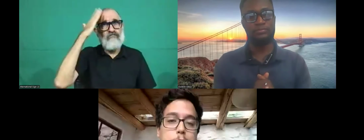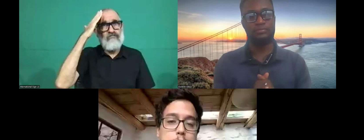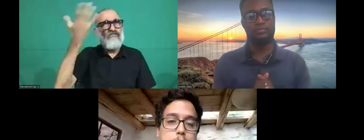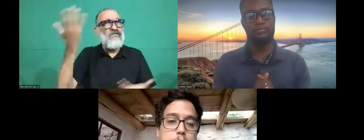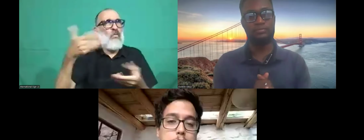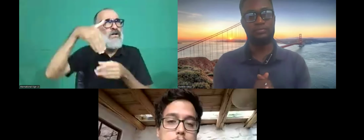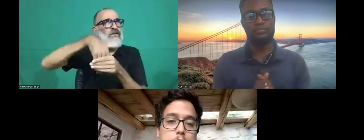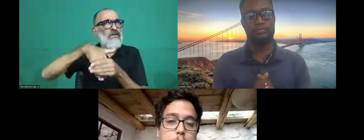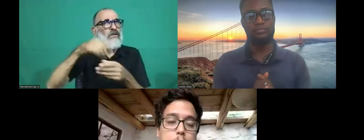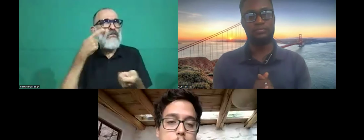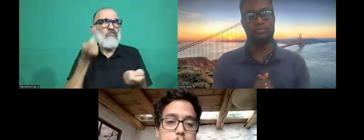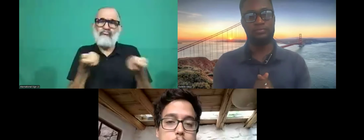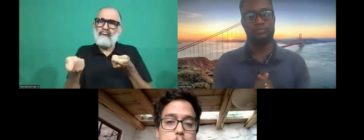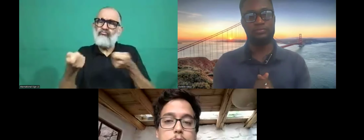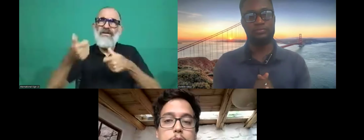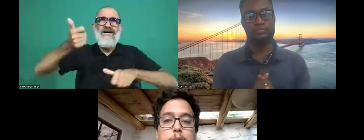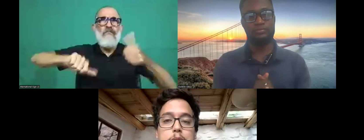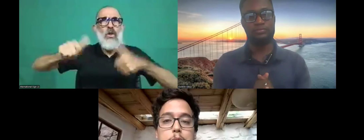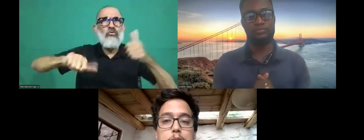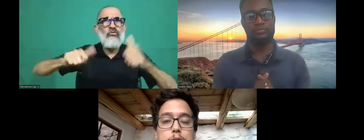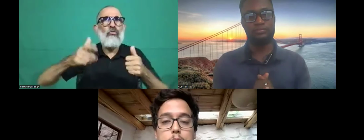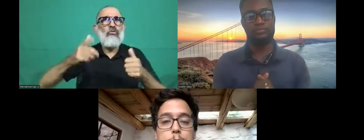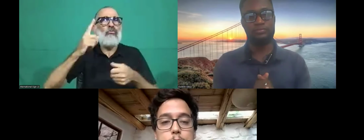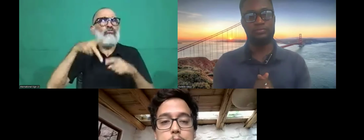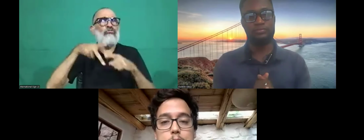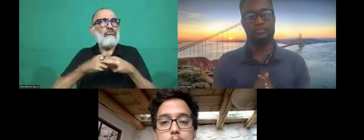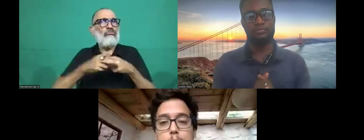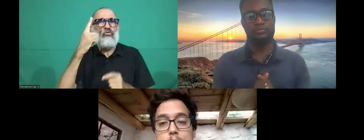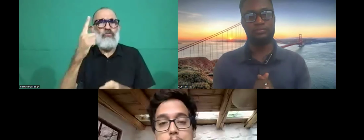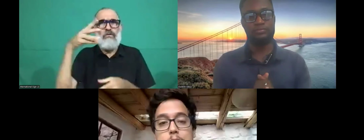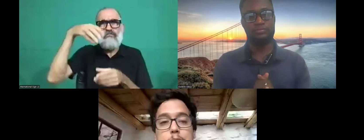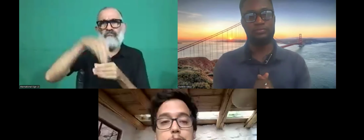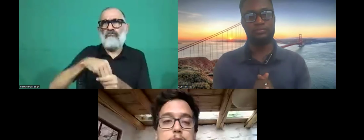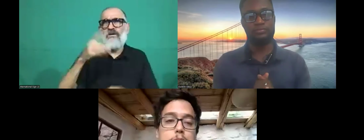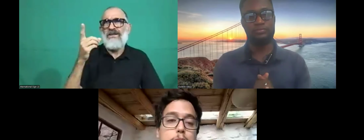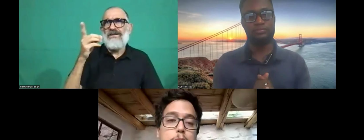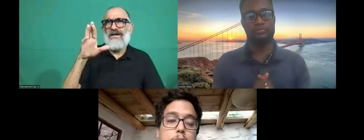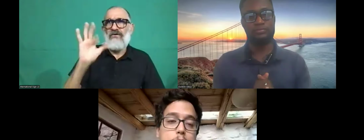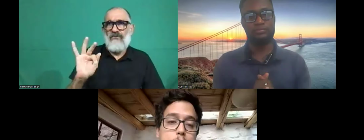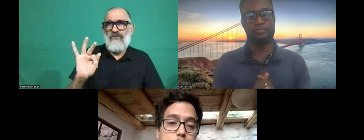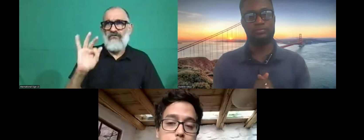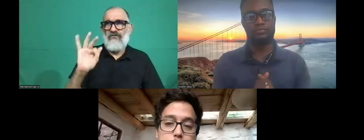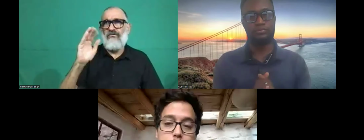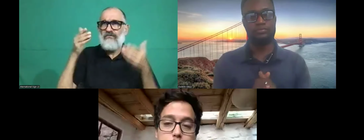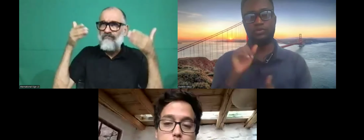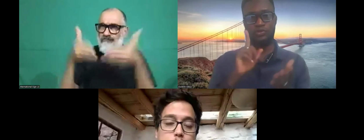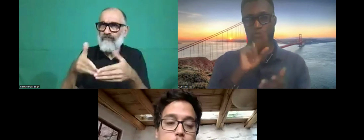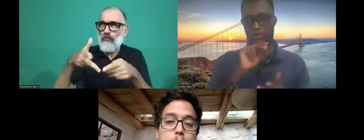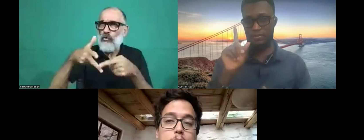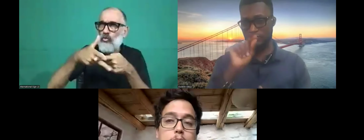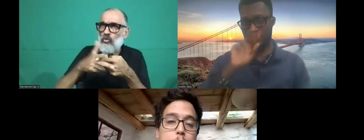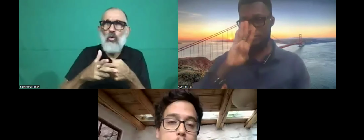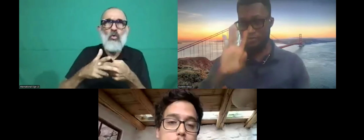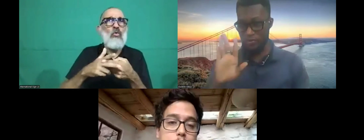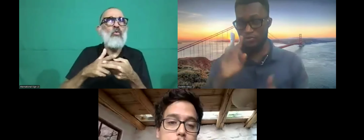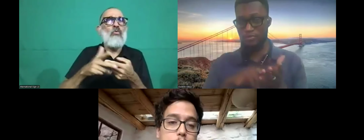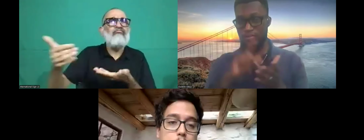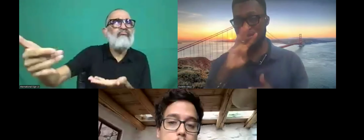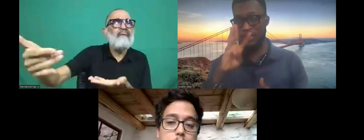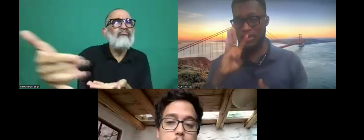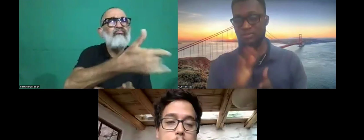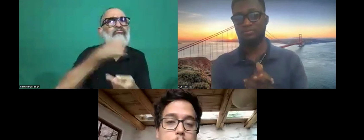we released the Annual Grantee Survey for 2024. It was sent out to 161